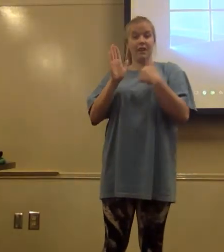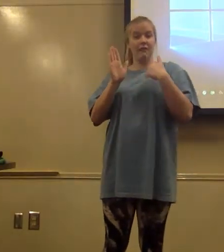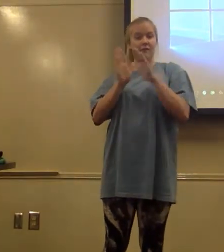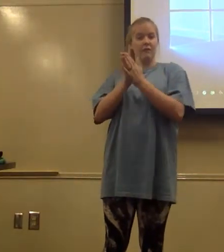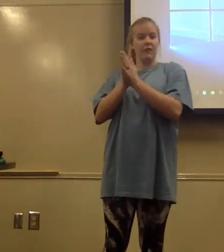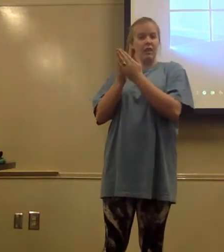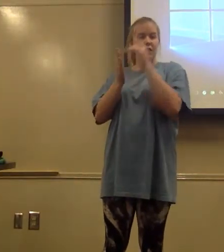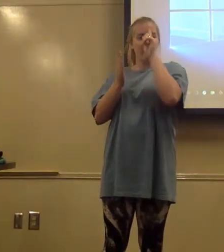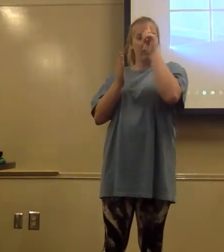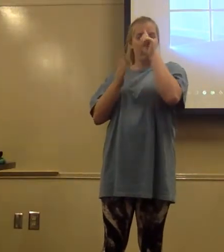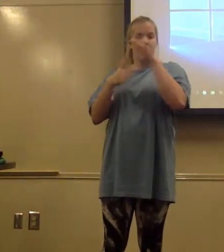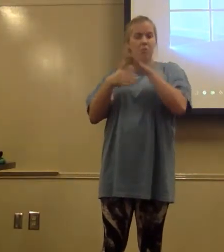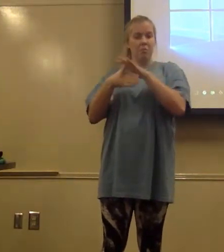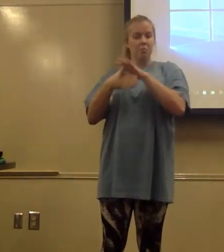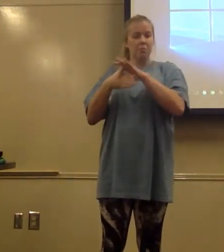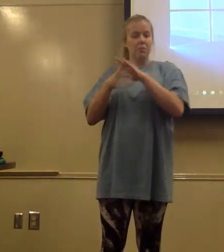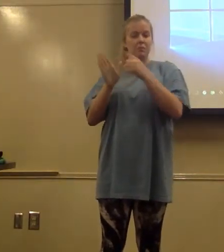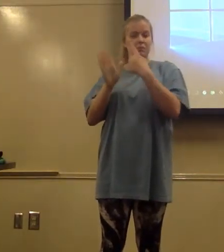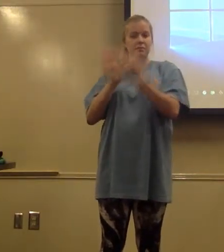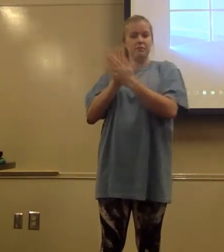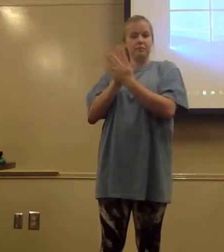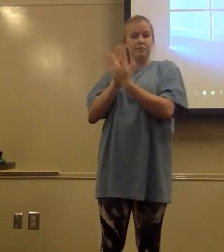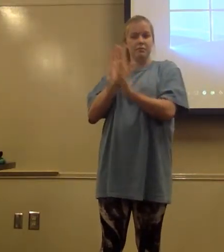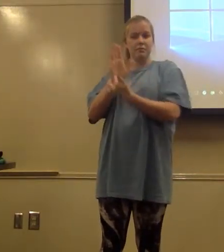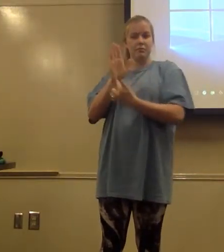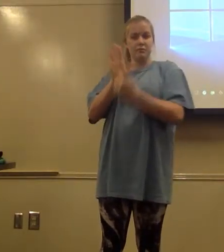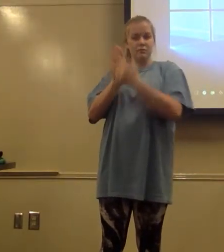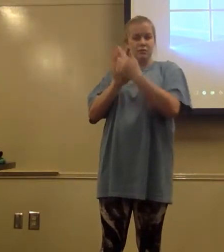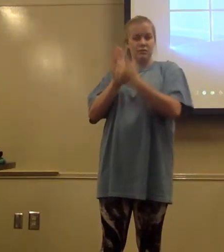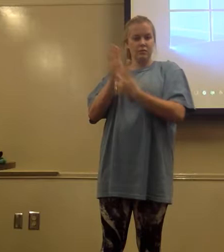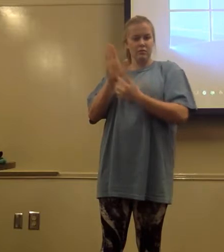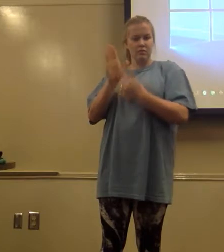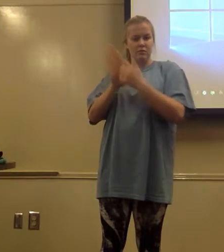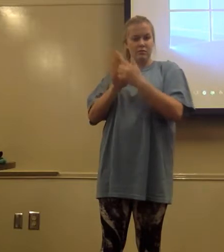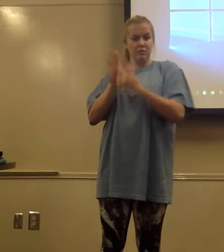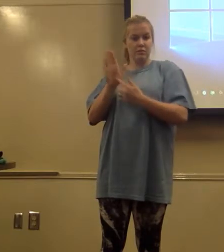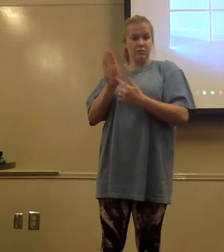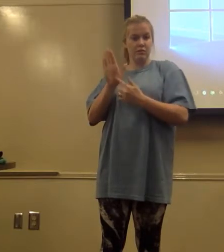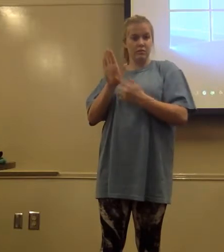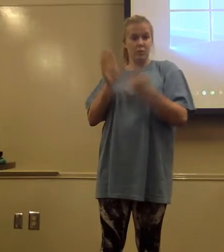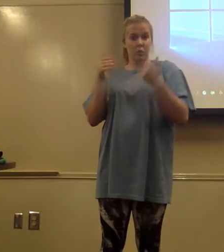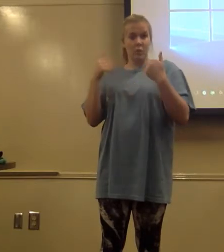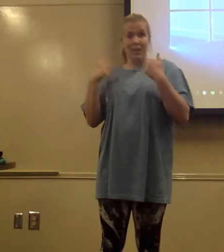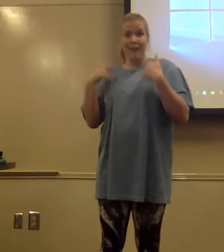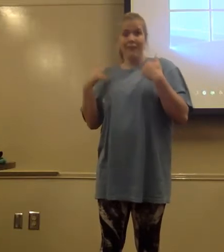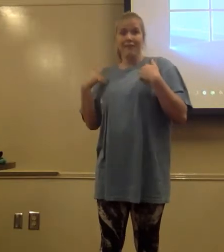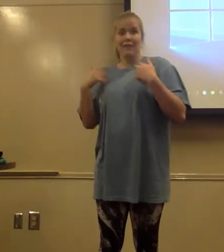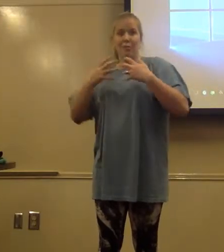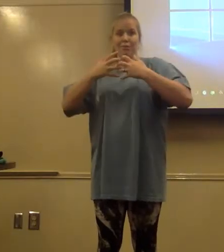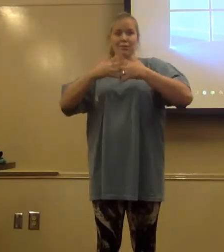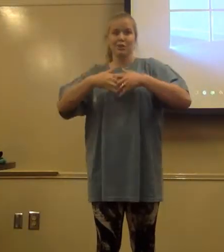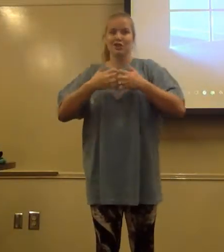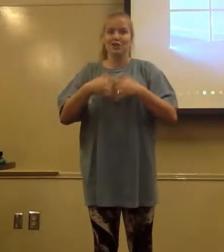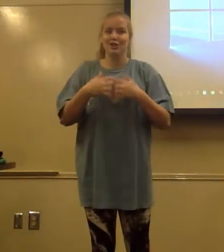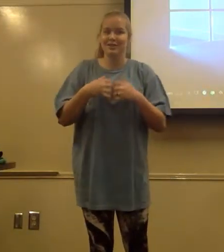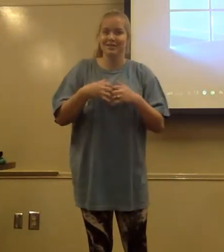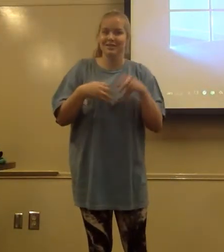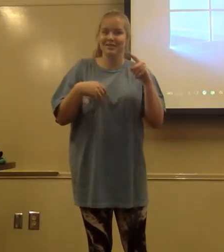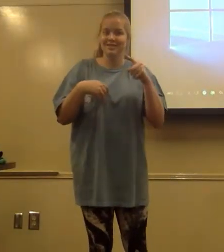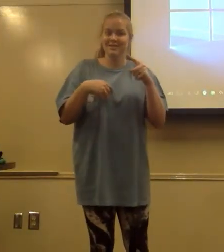on, Meat substitute market. Right, meat substitute market. And they're saying, look, we got the distribution, we got the machines, we got like the sausage-making machines.